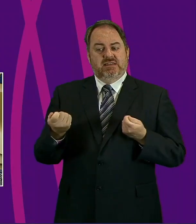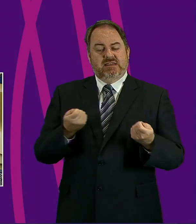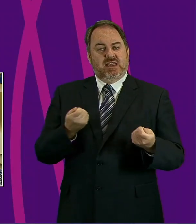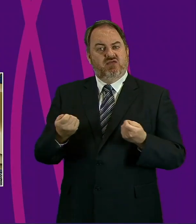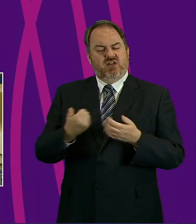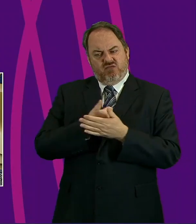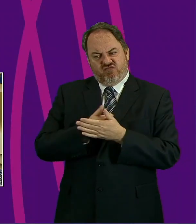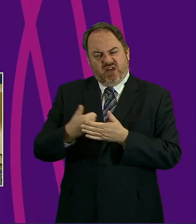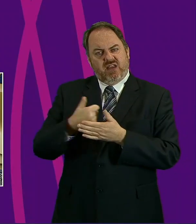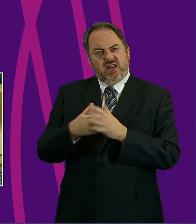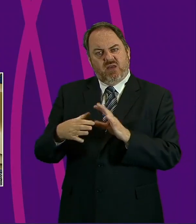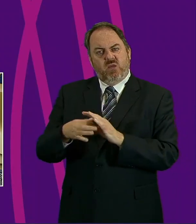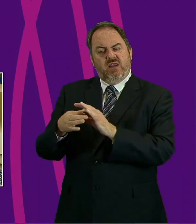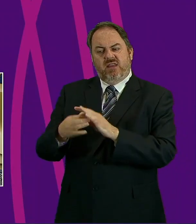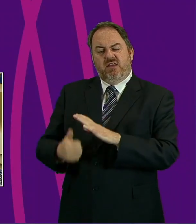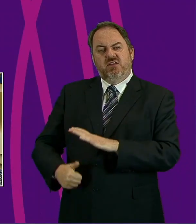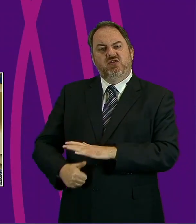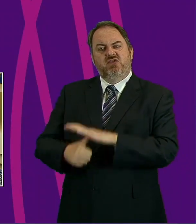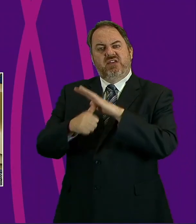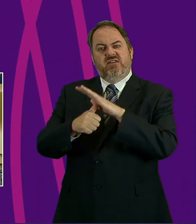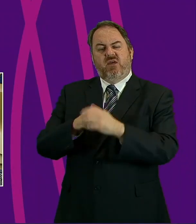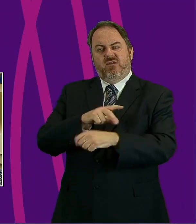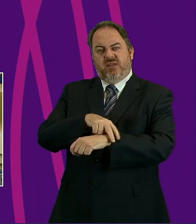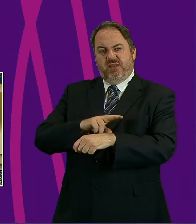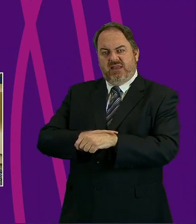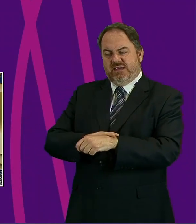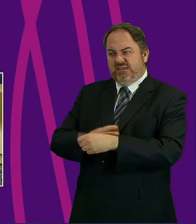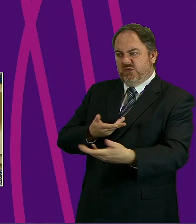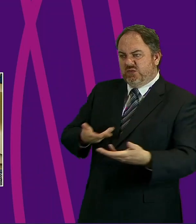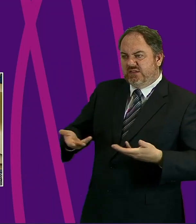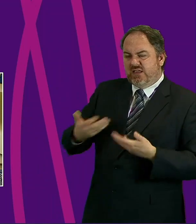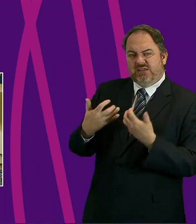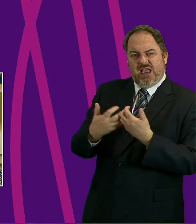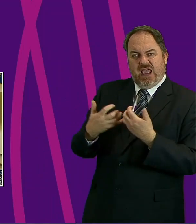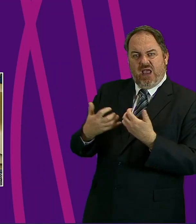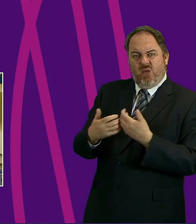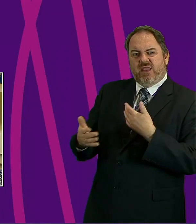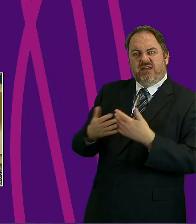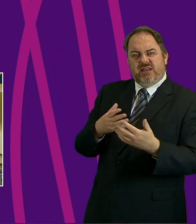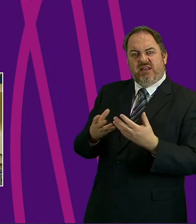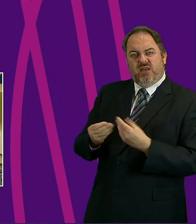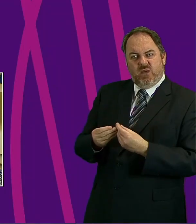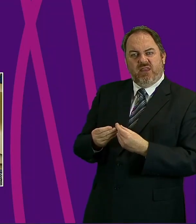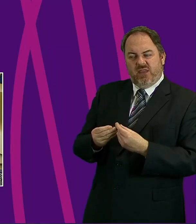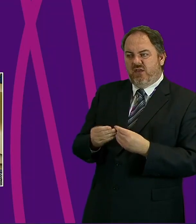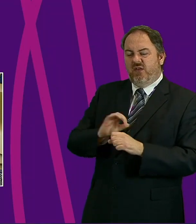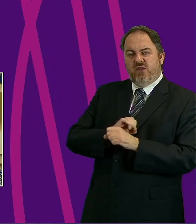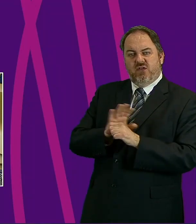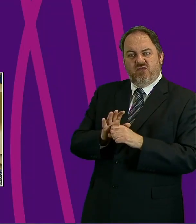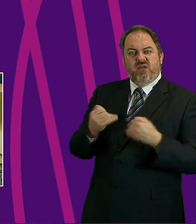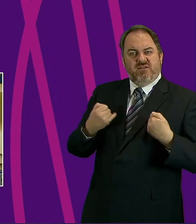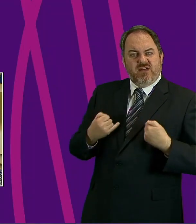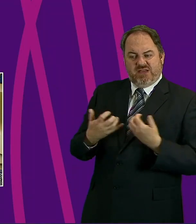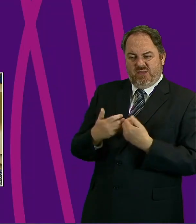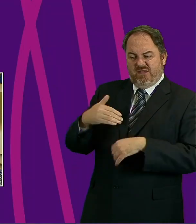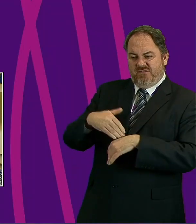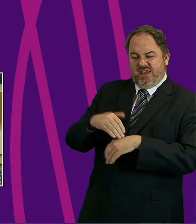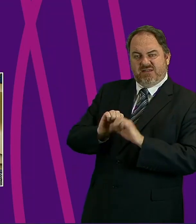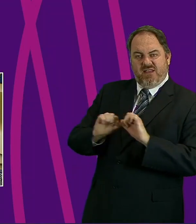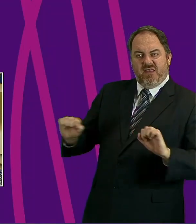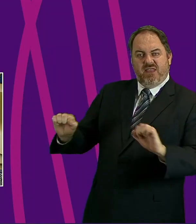Chief Constable to discuss the entirety of the policing response to the virus, and that of course does include and impinge upon issues of health